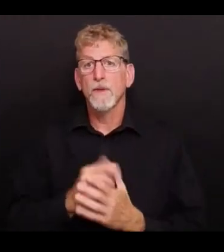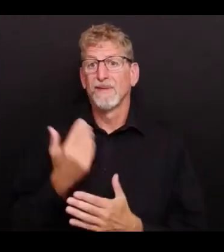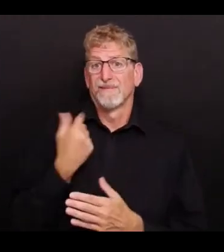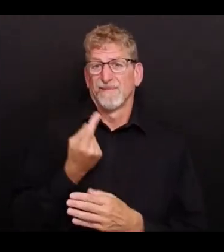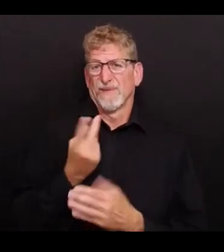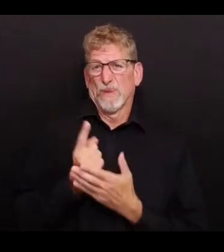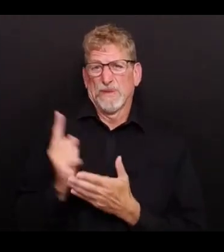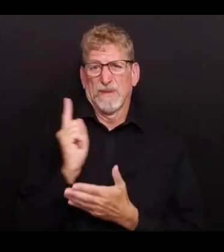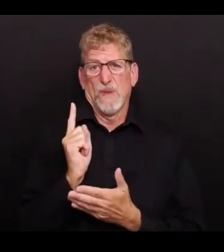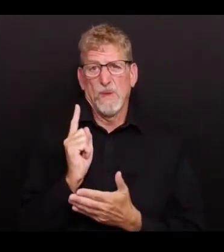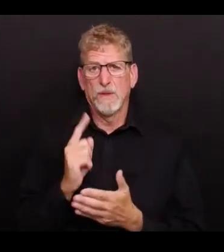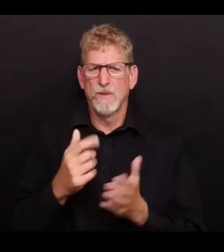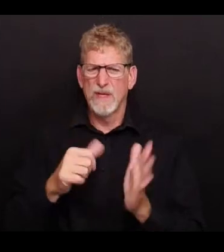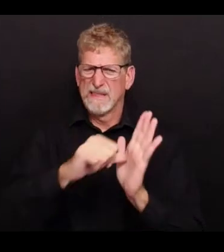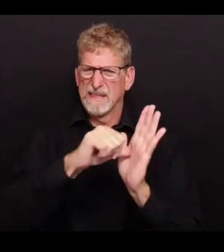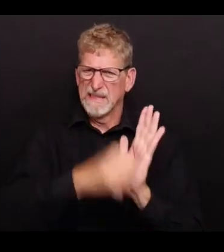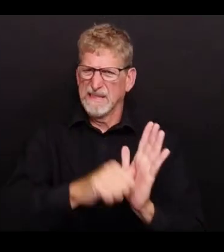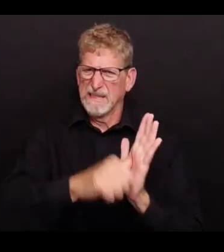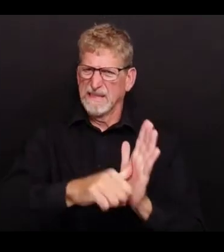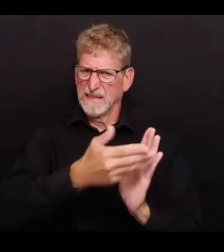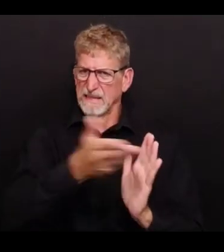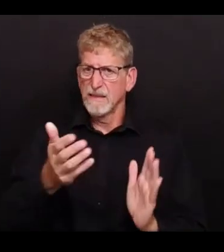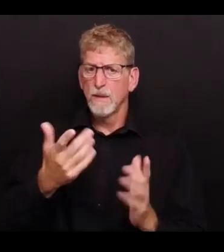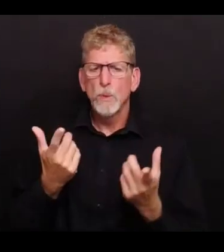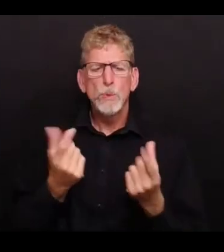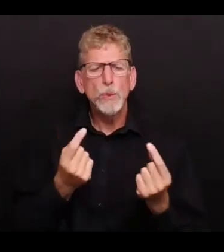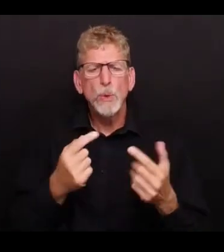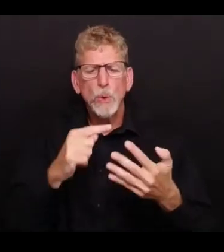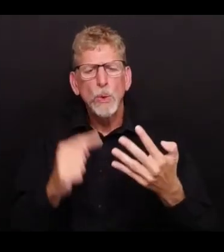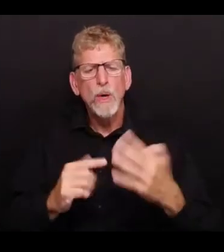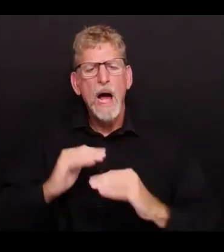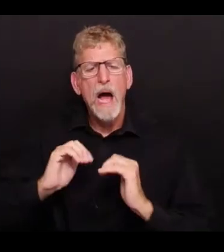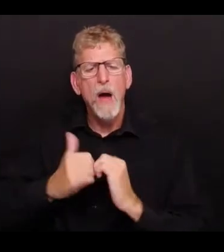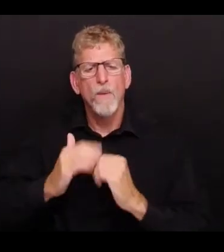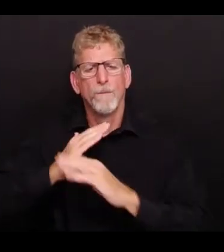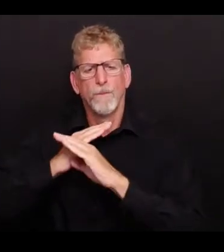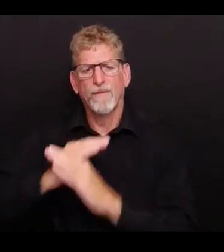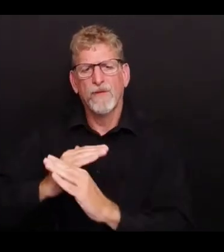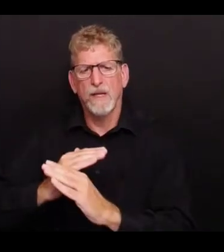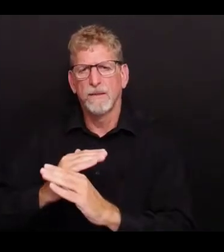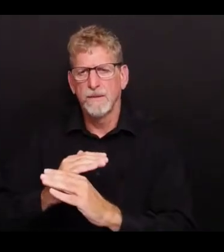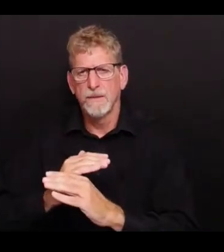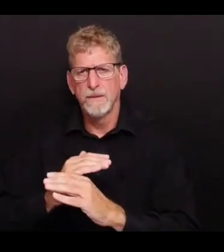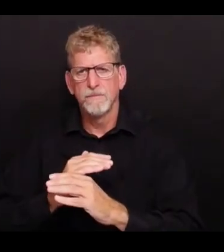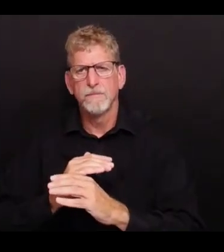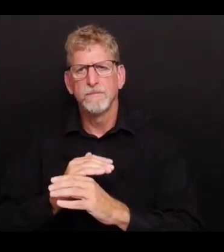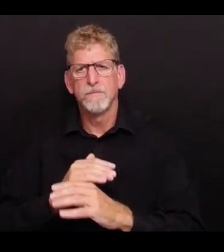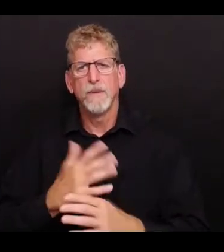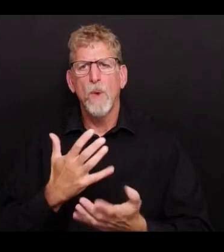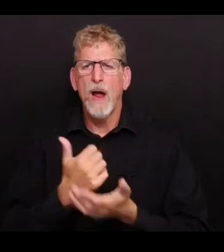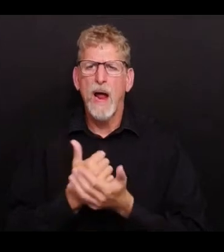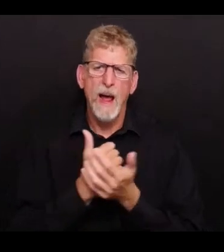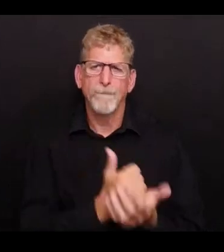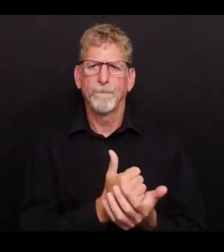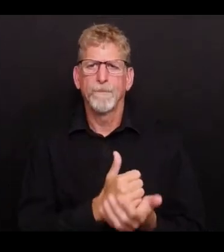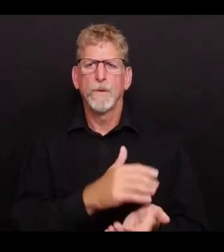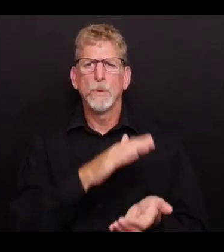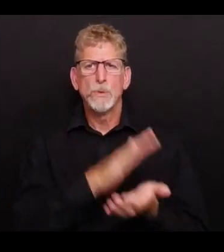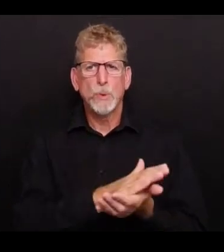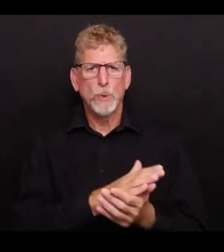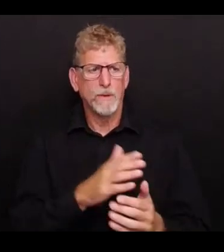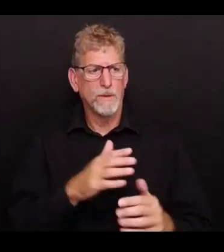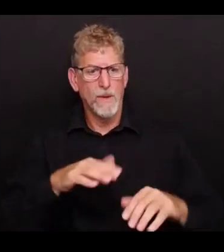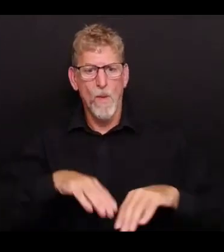key prevention messages that can help schools and students get the school year off to a healthy and successful start. A very